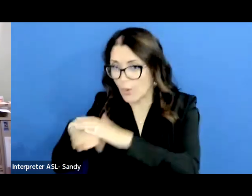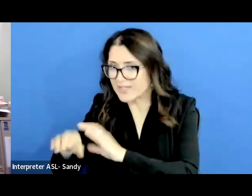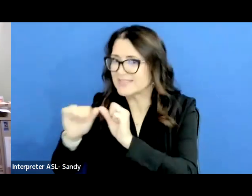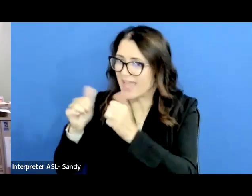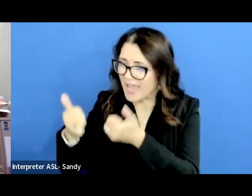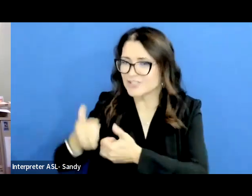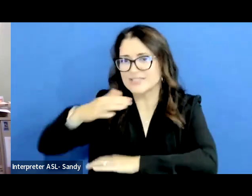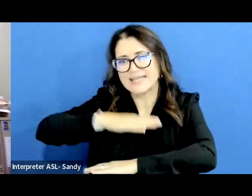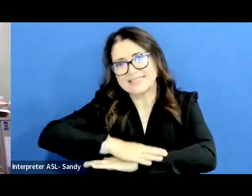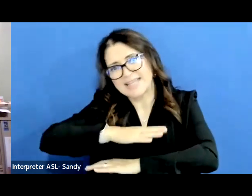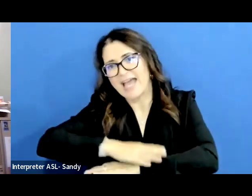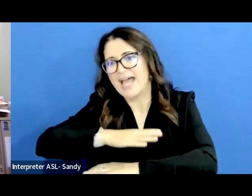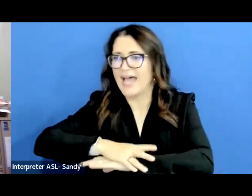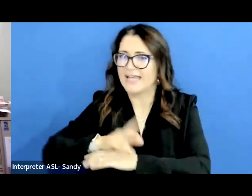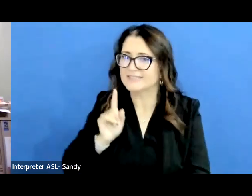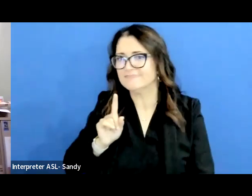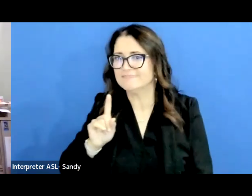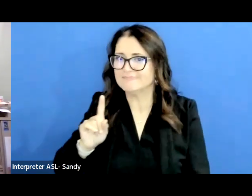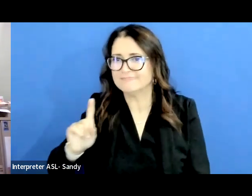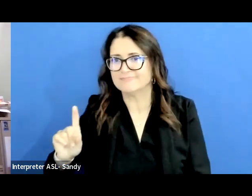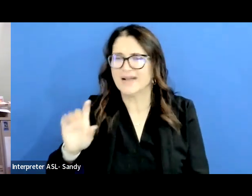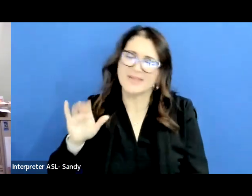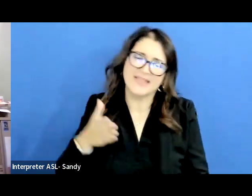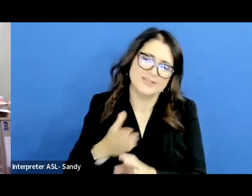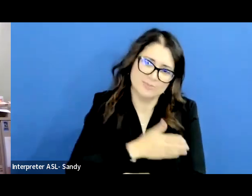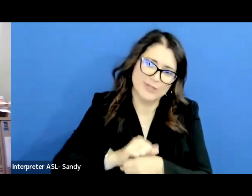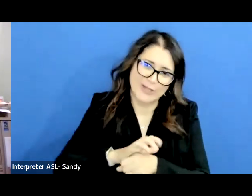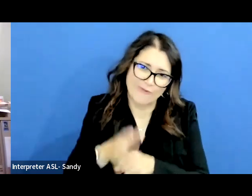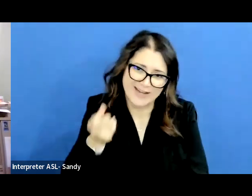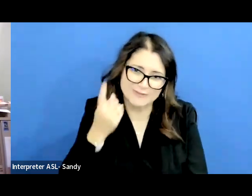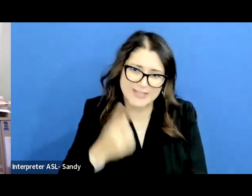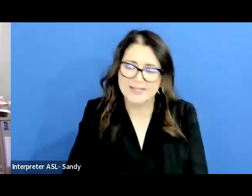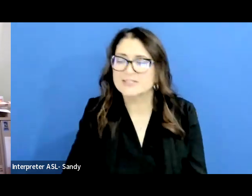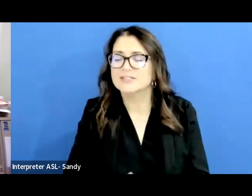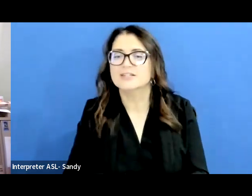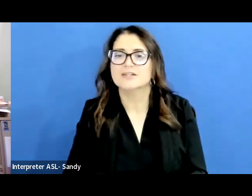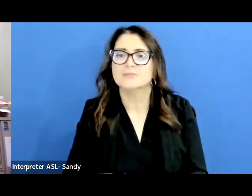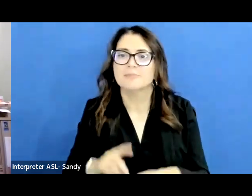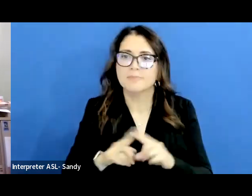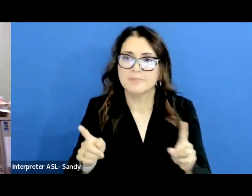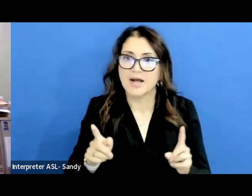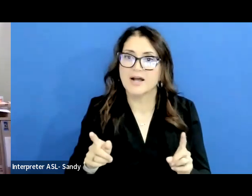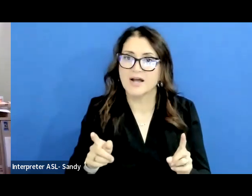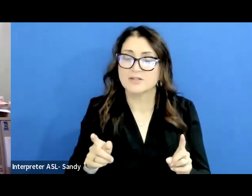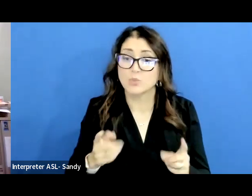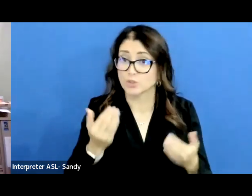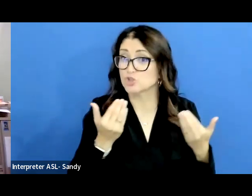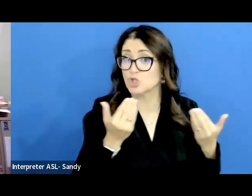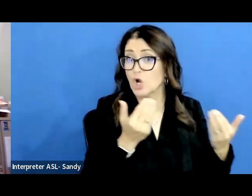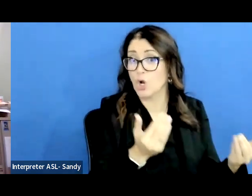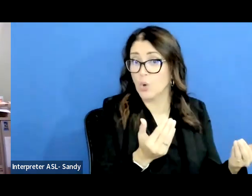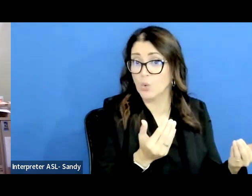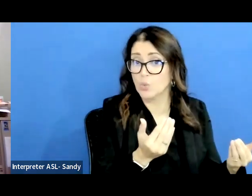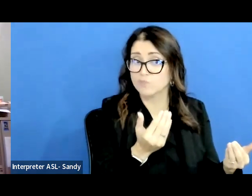and some crumpled magazines. That's pre-COVID, I understand, but was to go to someone that we